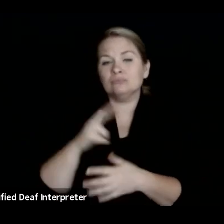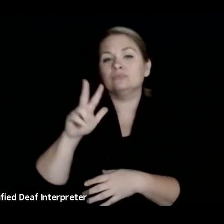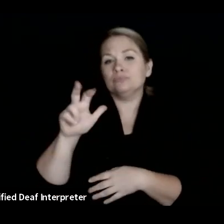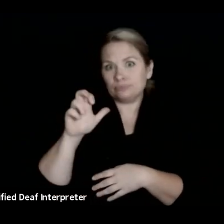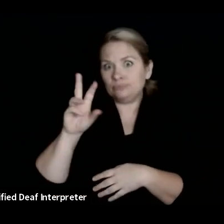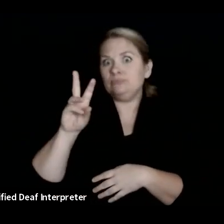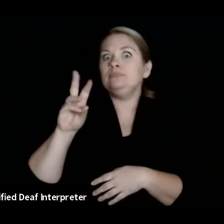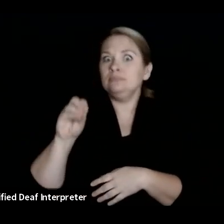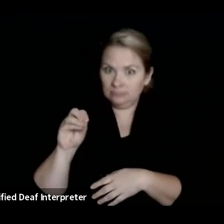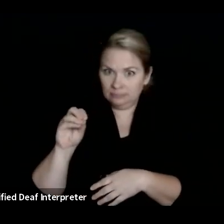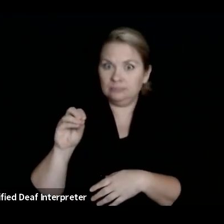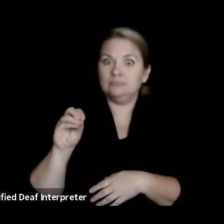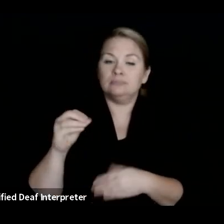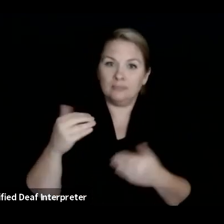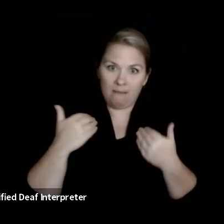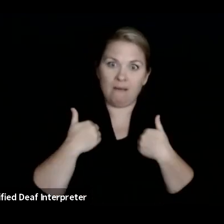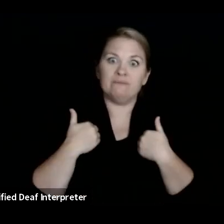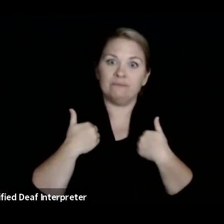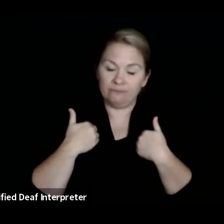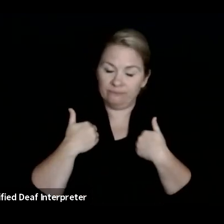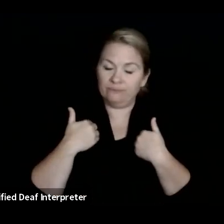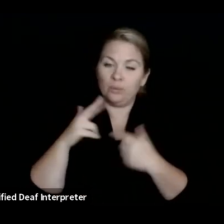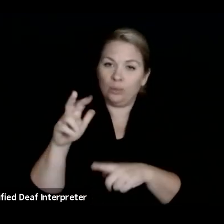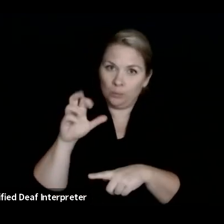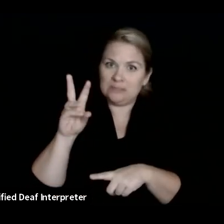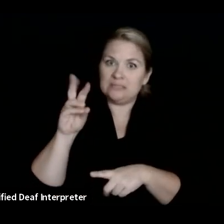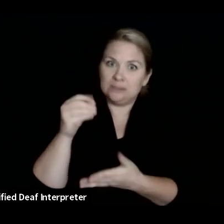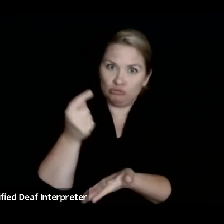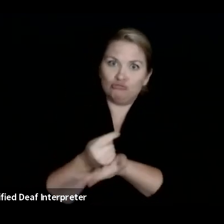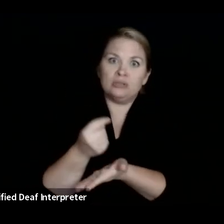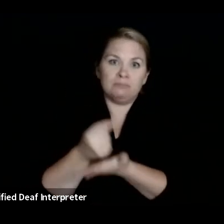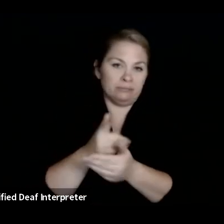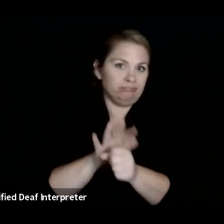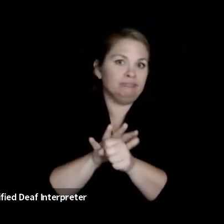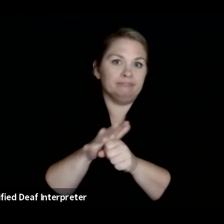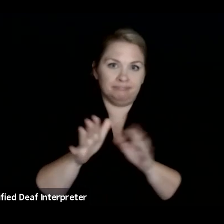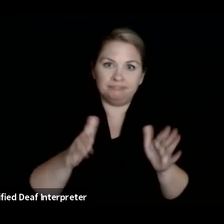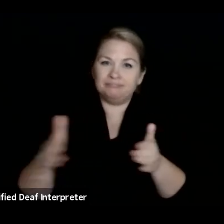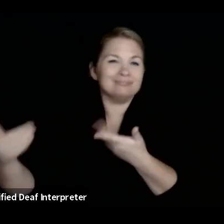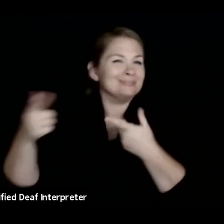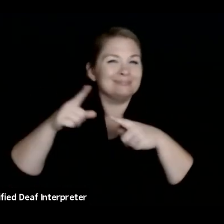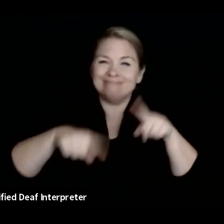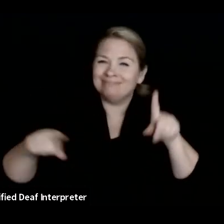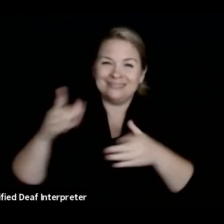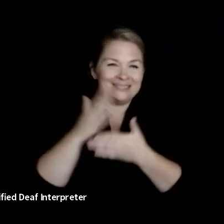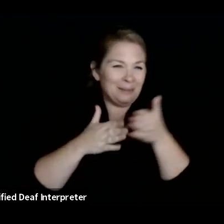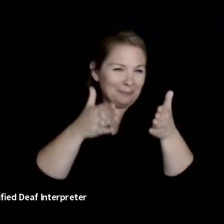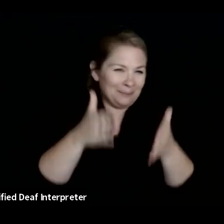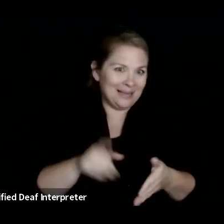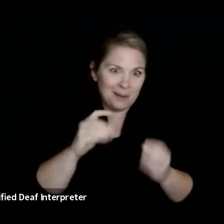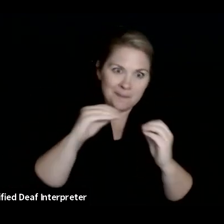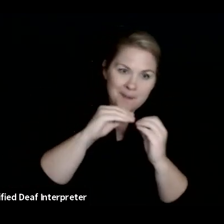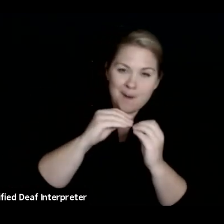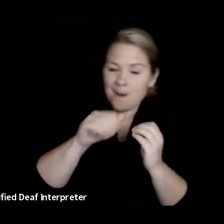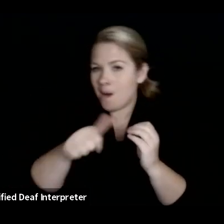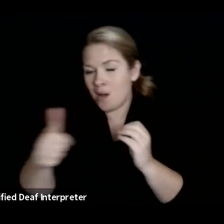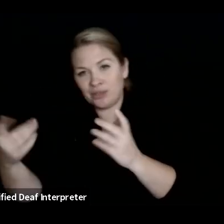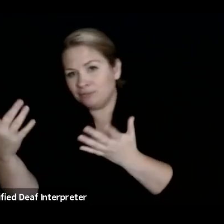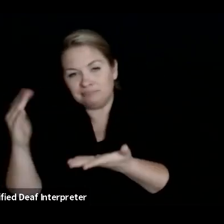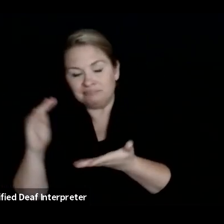appropriate. And then I also wanted to provide a quick update on multi-system inflammatory syndrome in